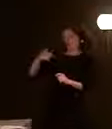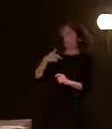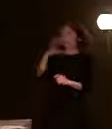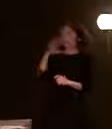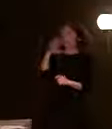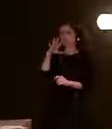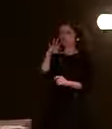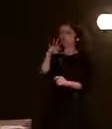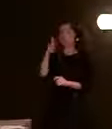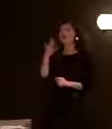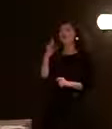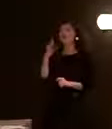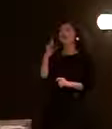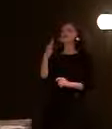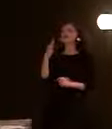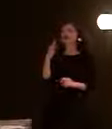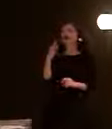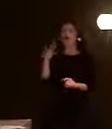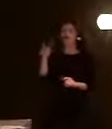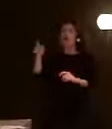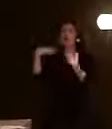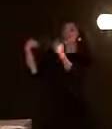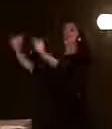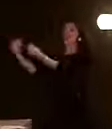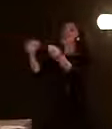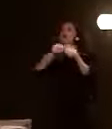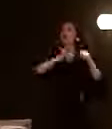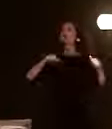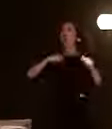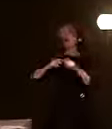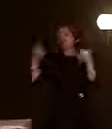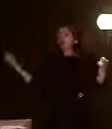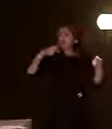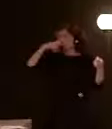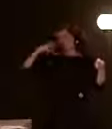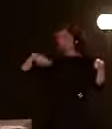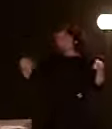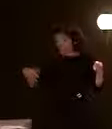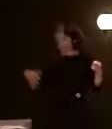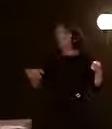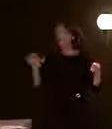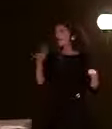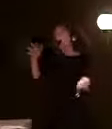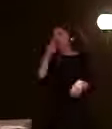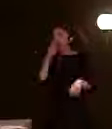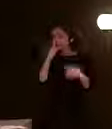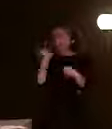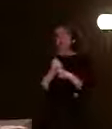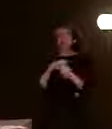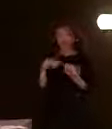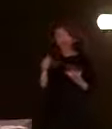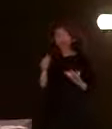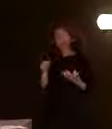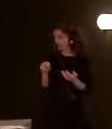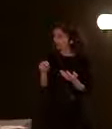might pretend to read, but then they realize they have no other option. This will happen every day, and they start reading. And then they